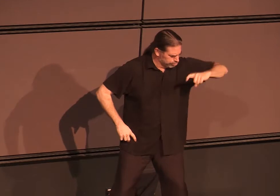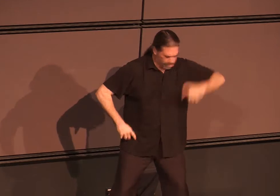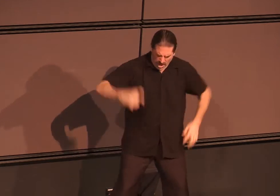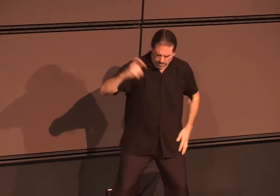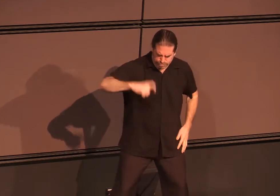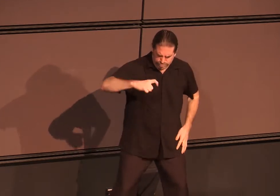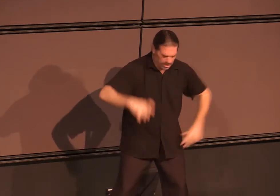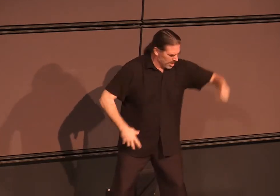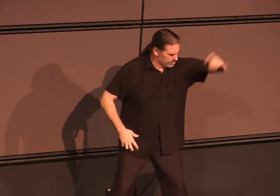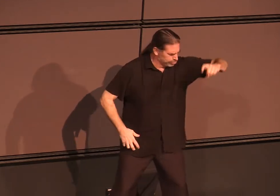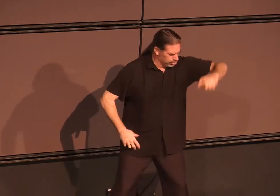machinery.